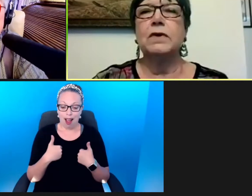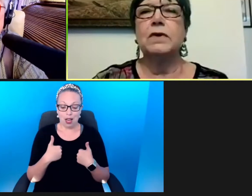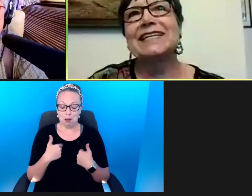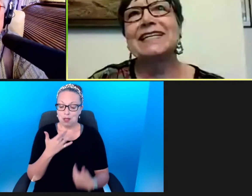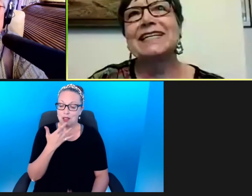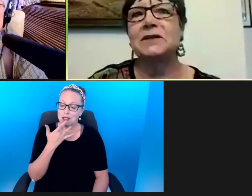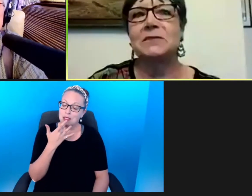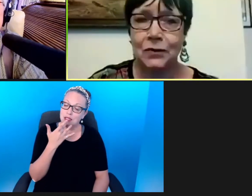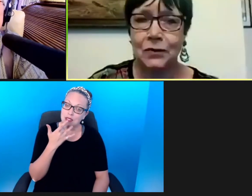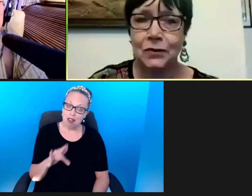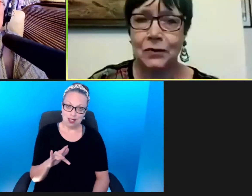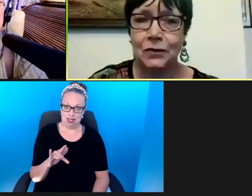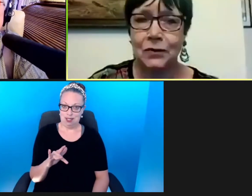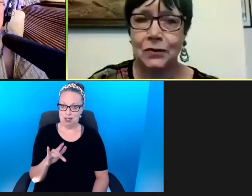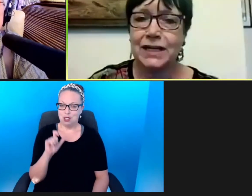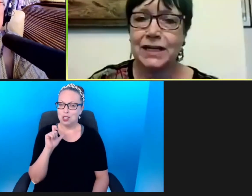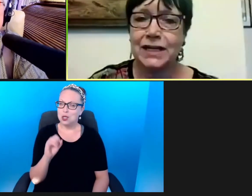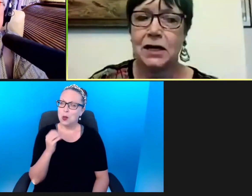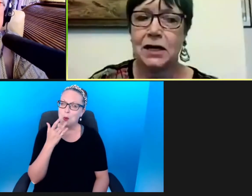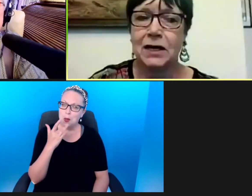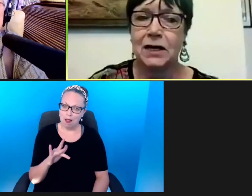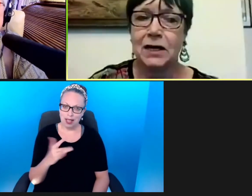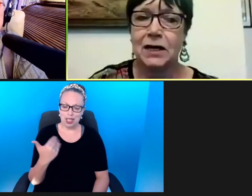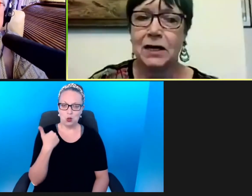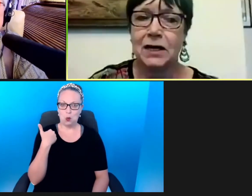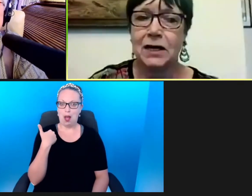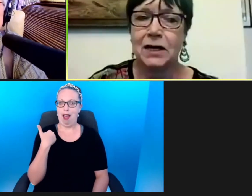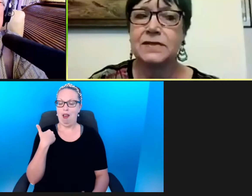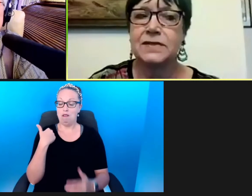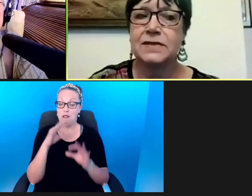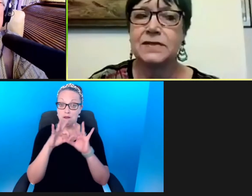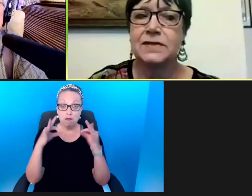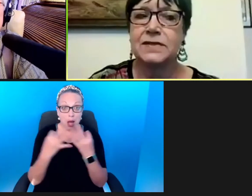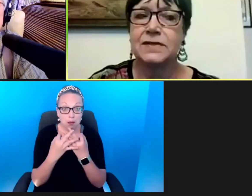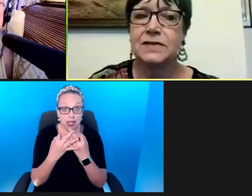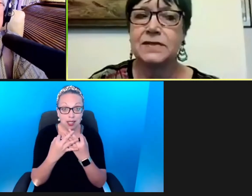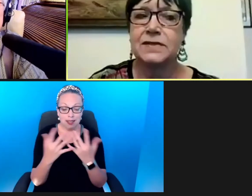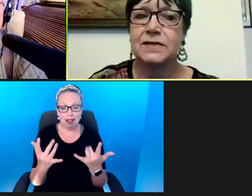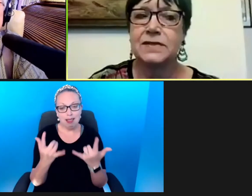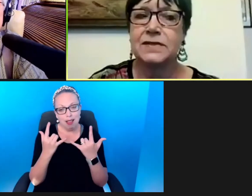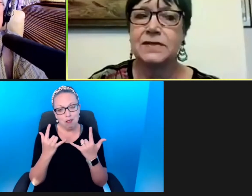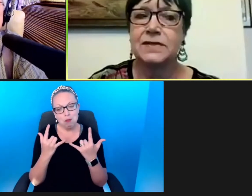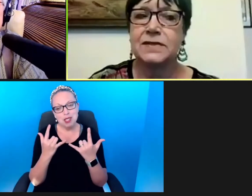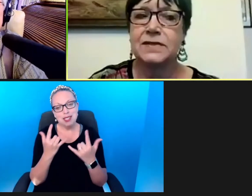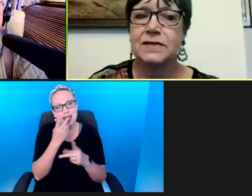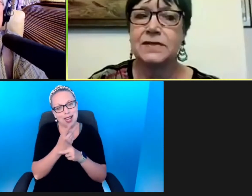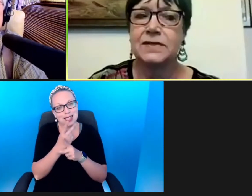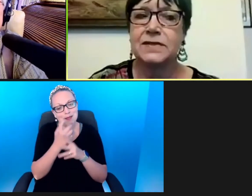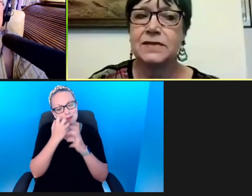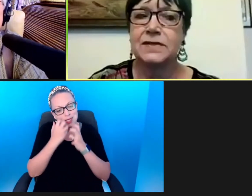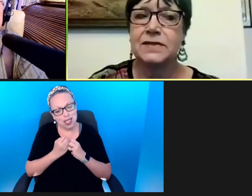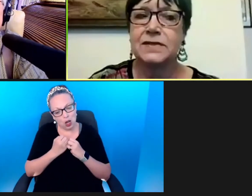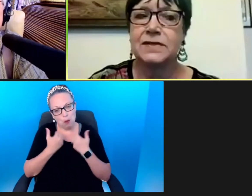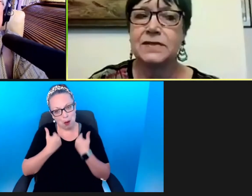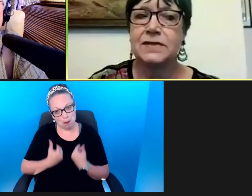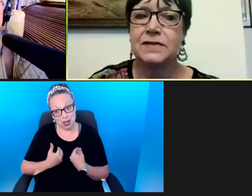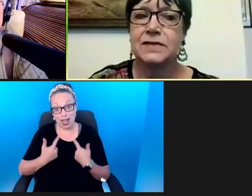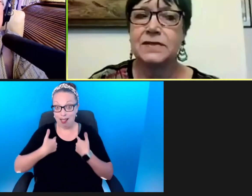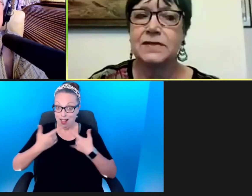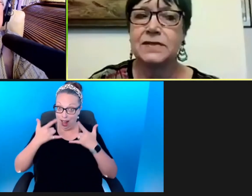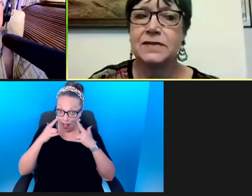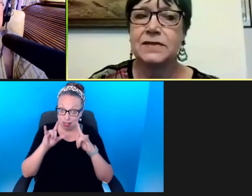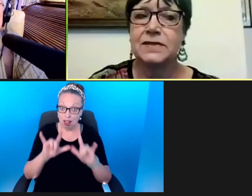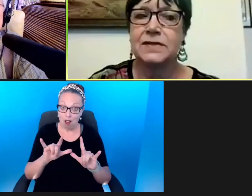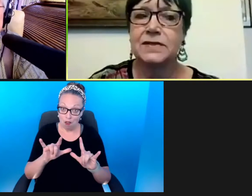to have a stable family who love me and care for me, and for whom I love